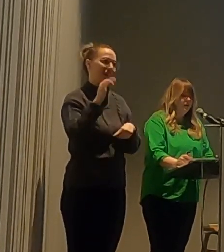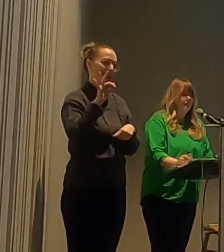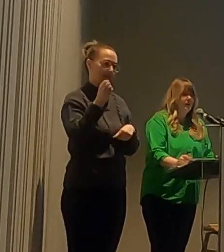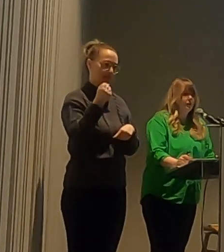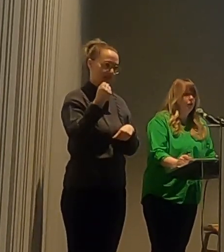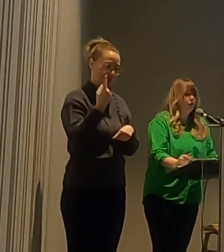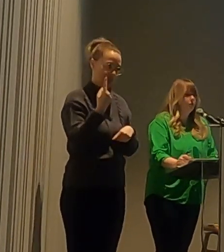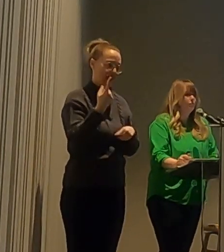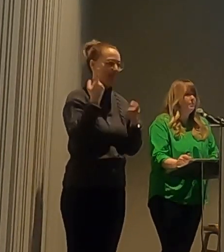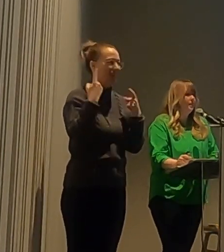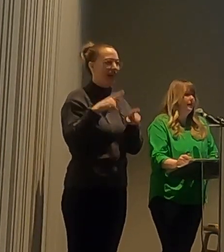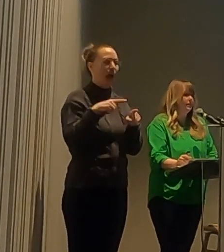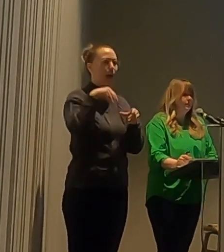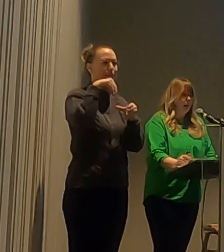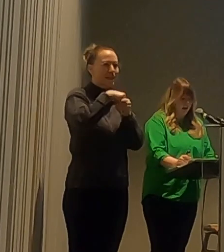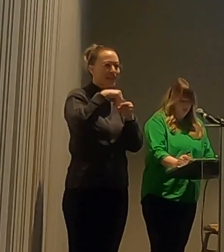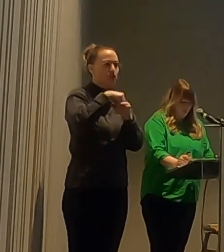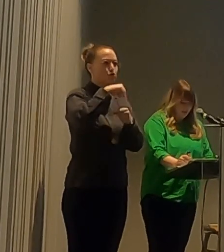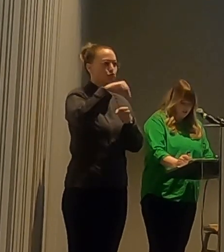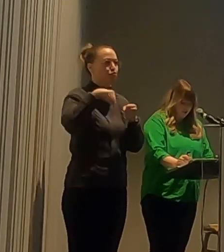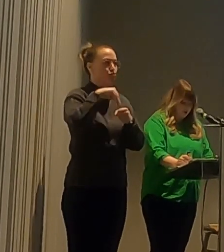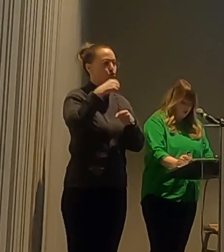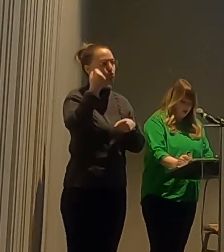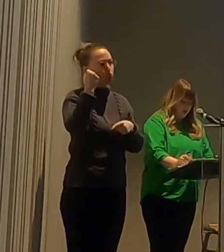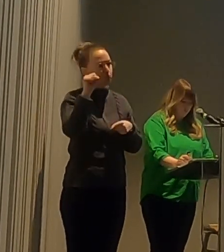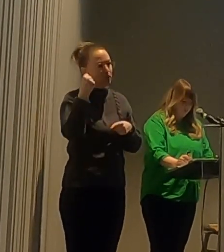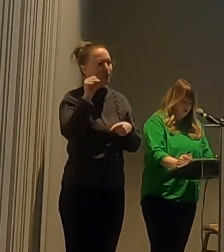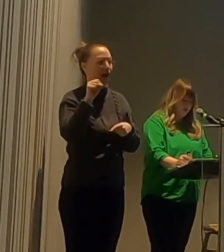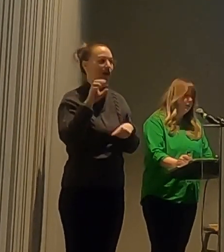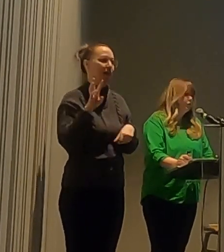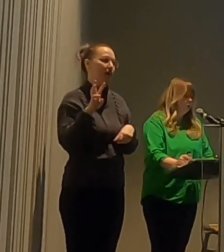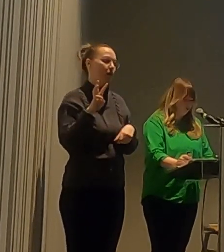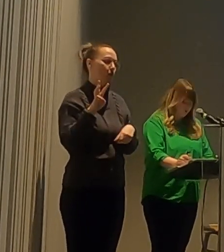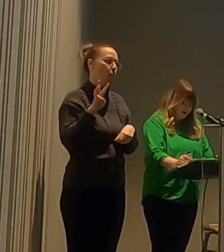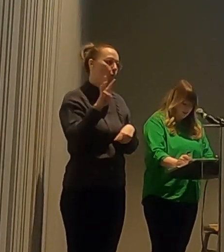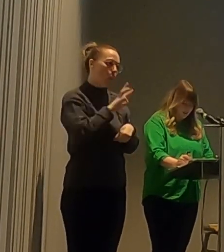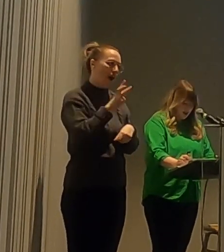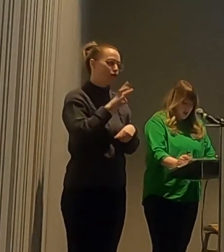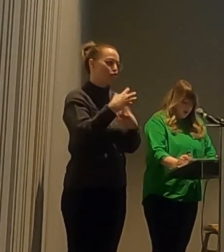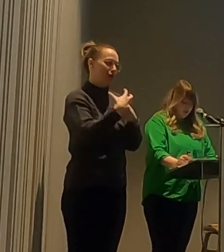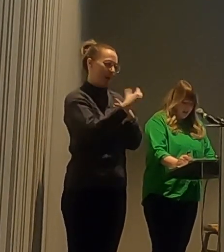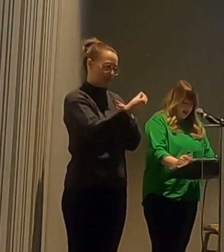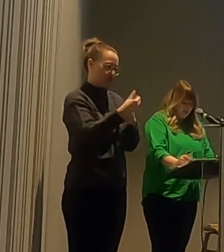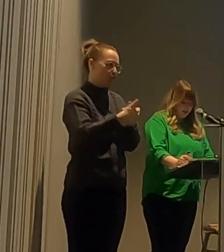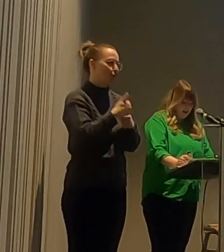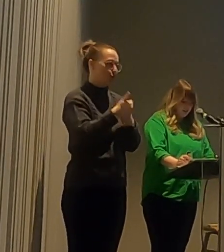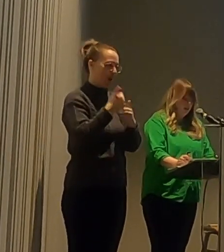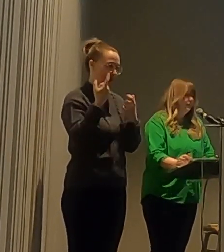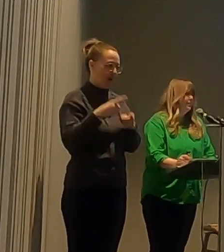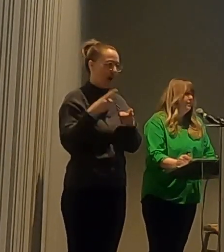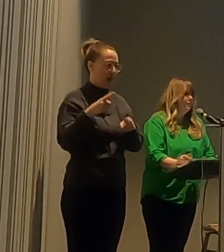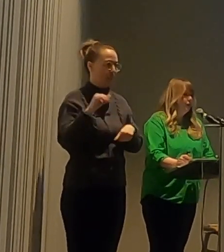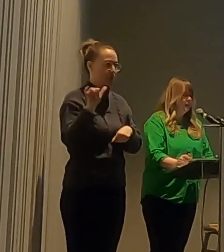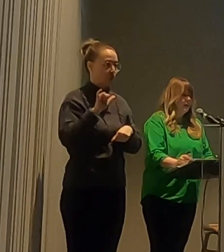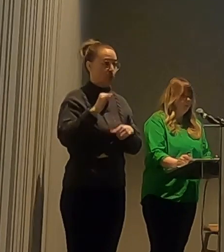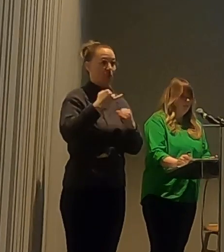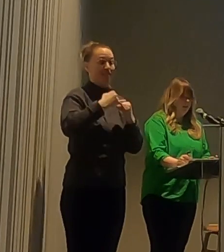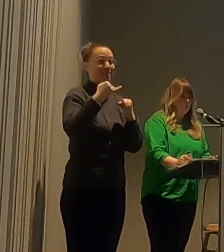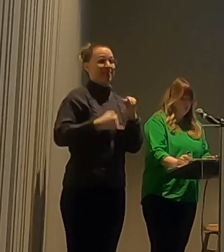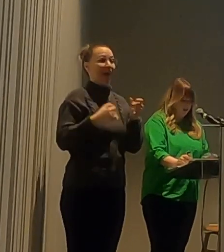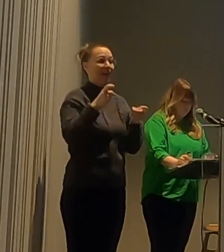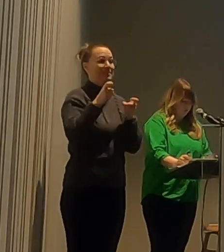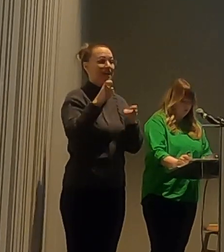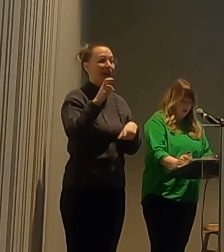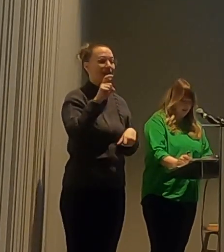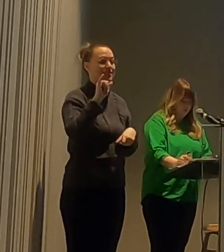to a series of internal rebellions and Western external threats, the last dynasty, the Qing